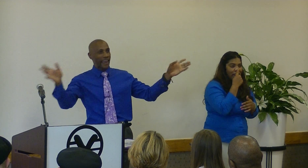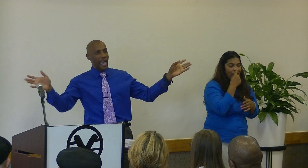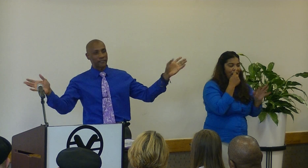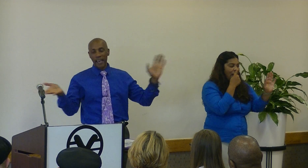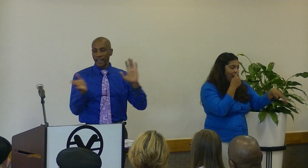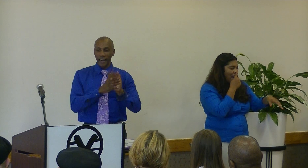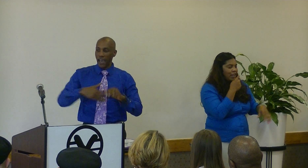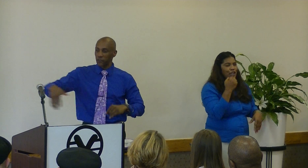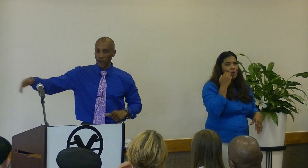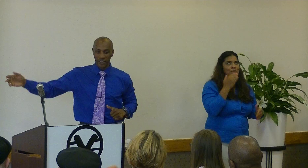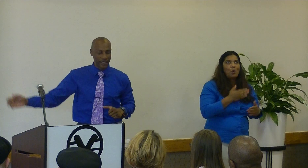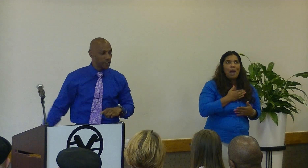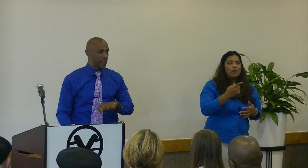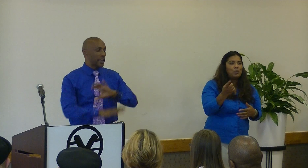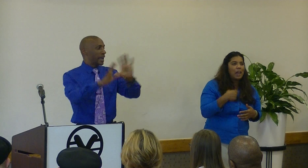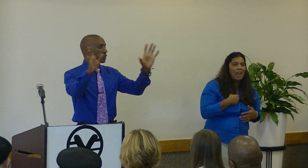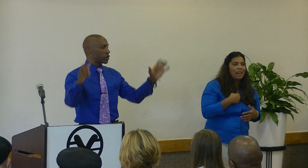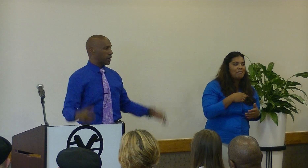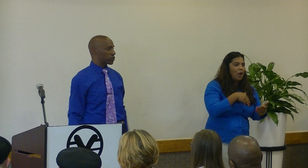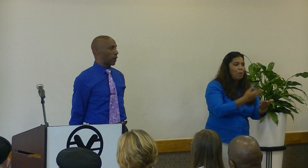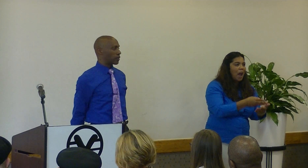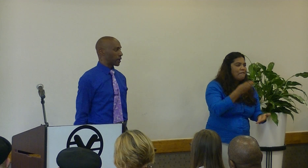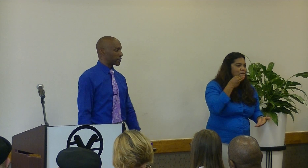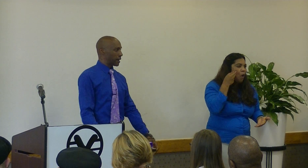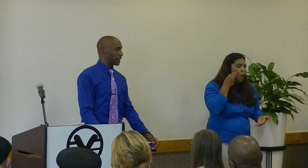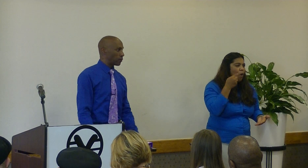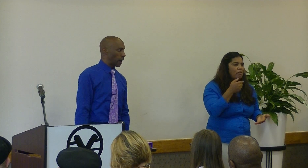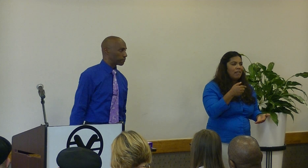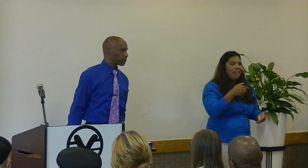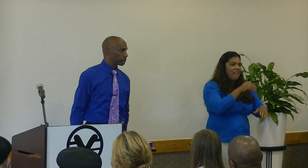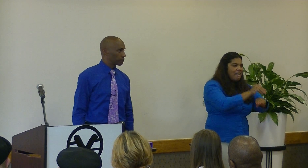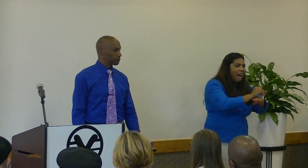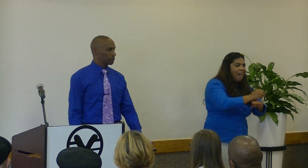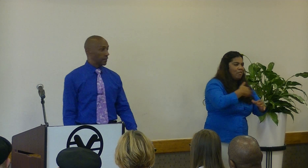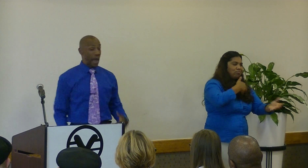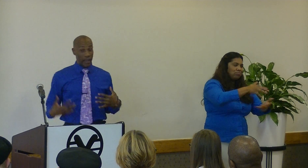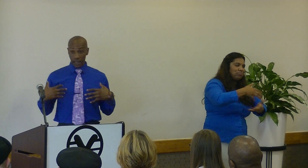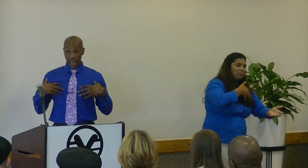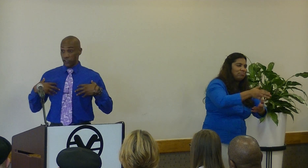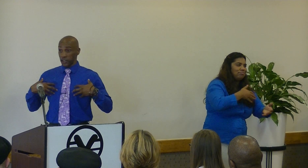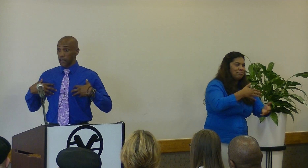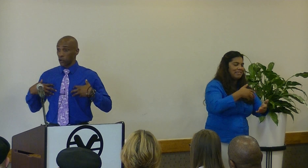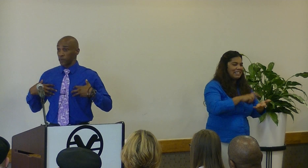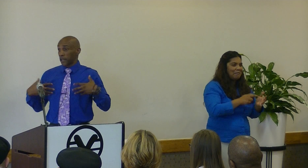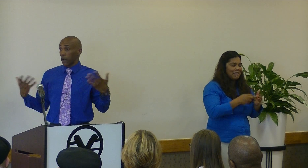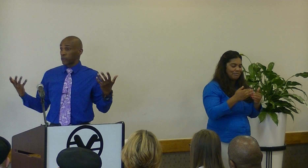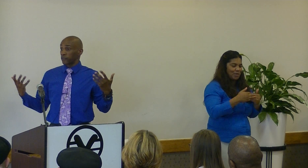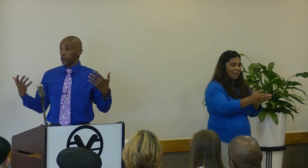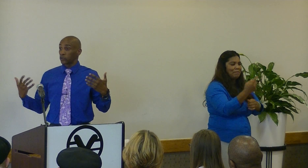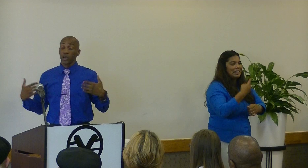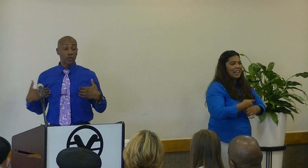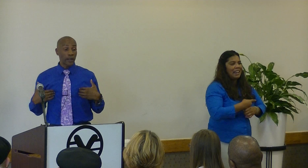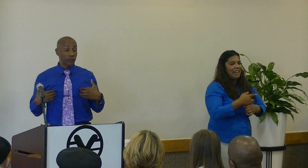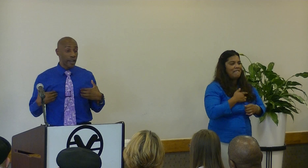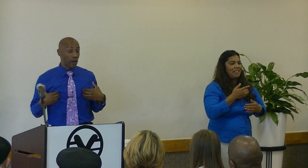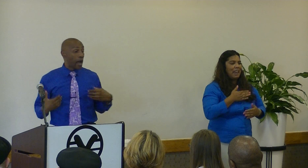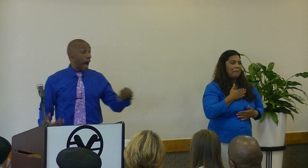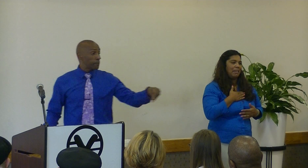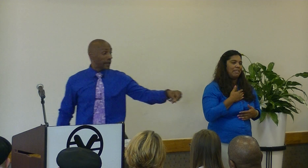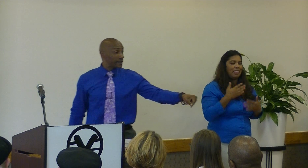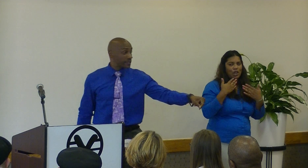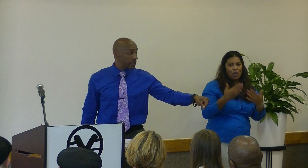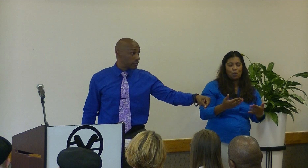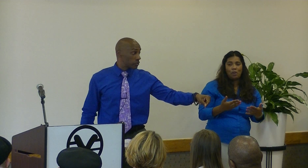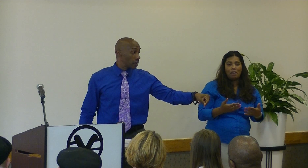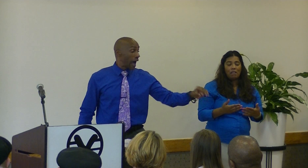I had to laugh and I laughed the rest of the evening and it changed the way the rest of my day went. Had she not told me that, I wouldn't have known. So I don't care.